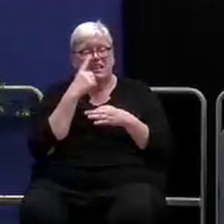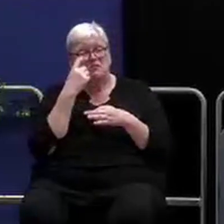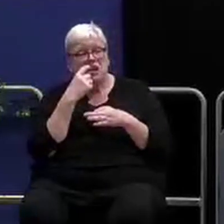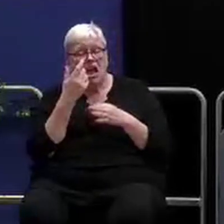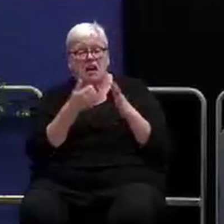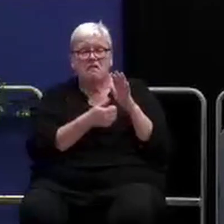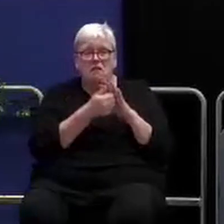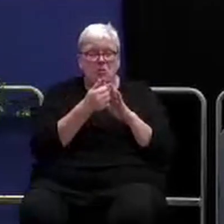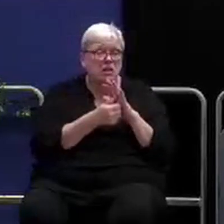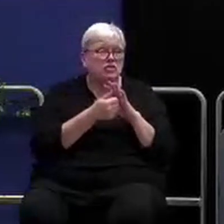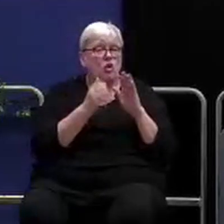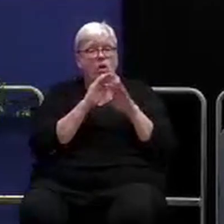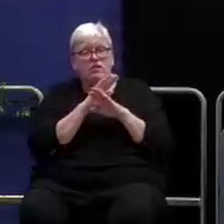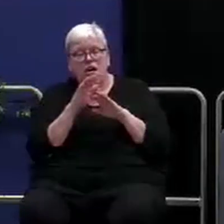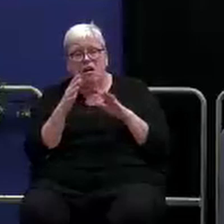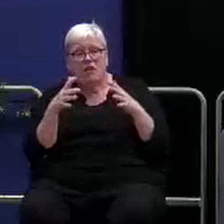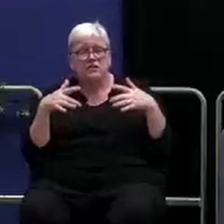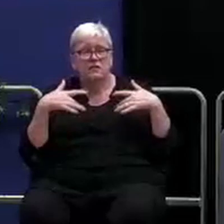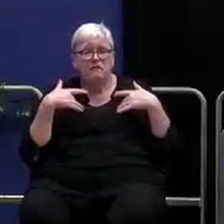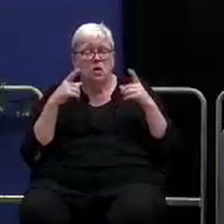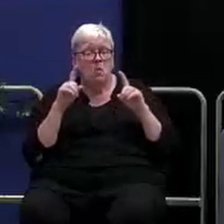publish it or not. And